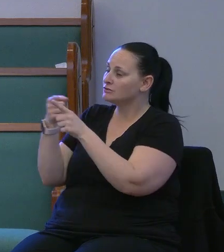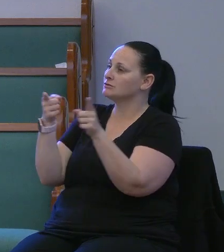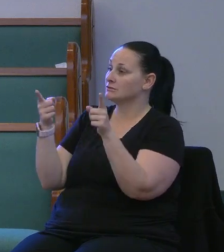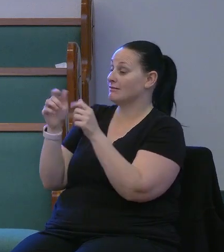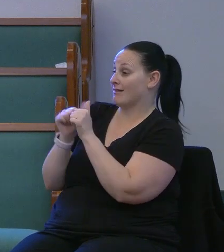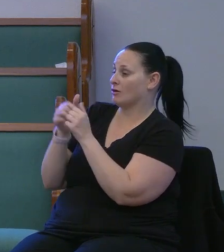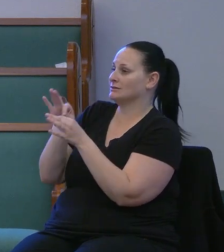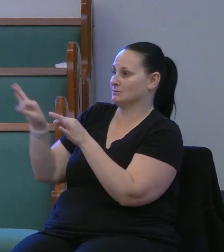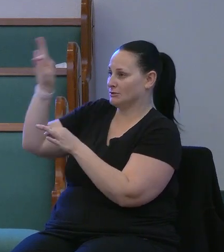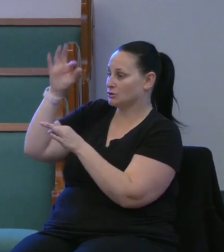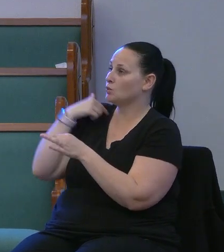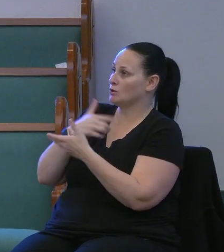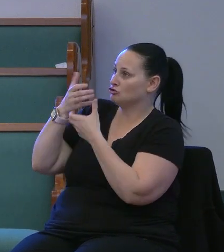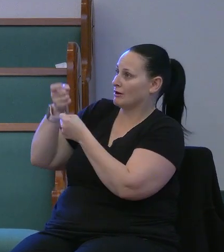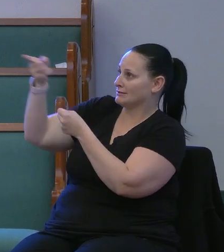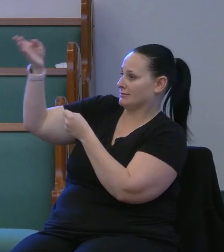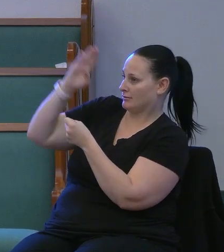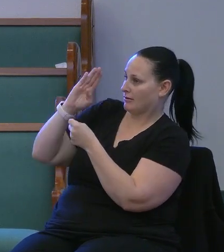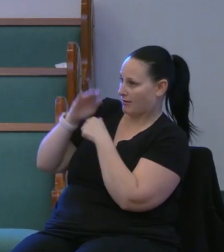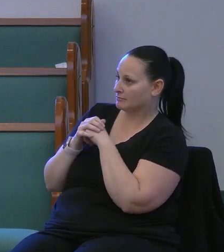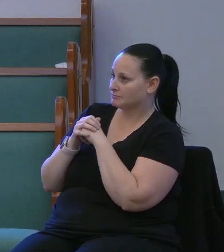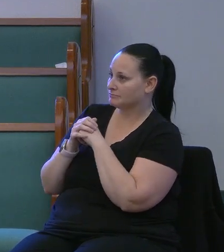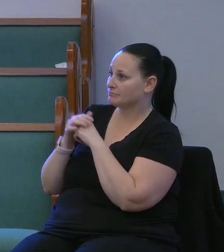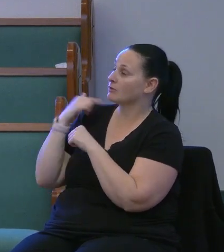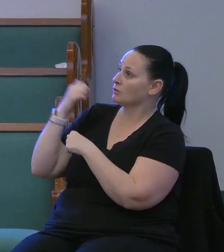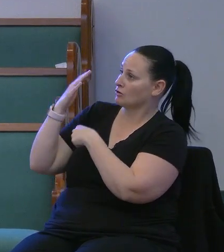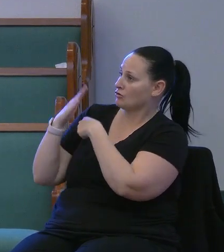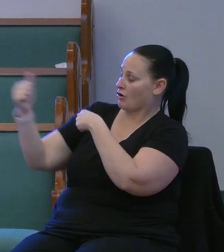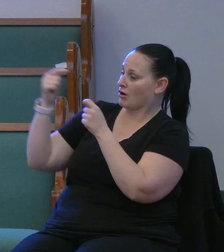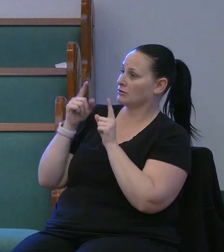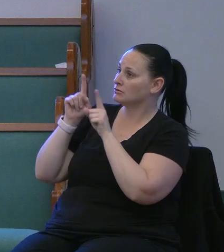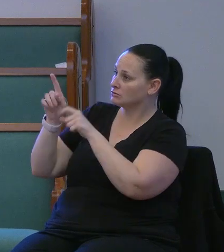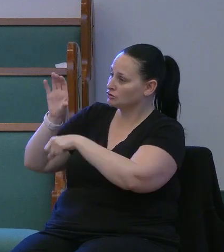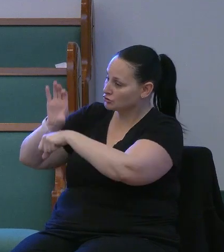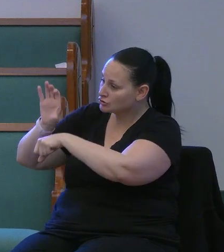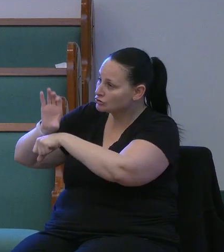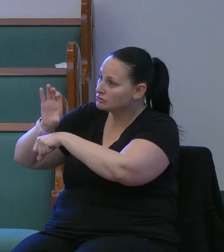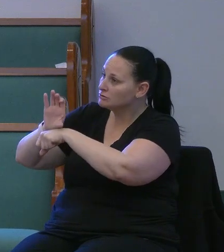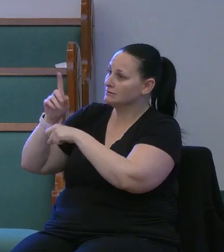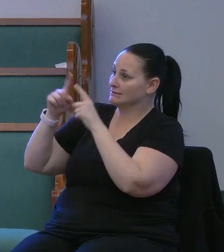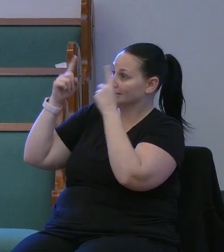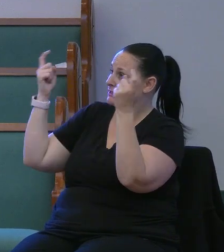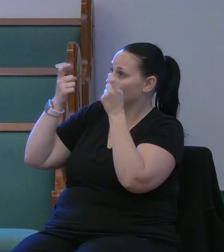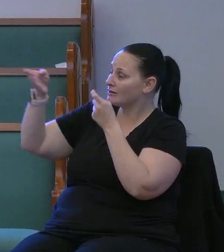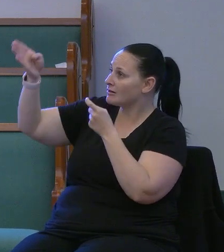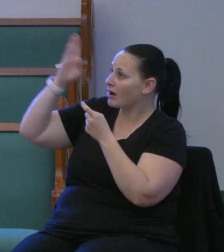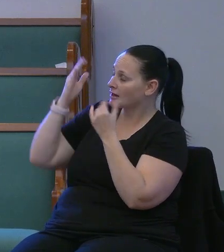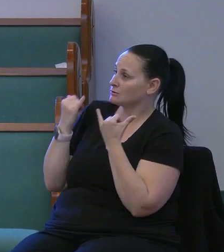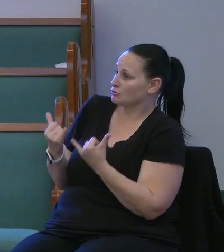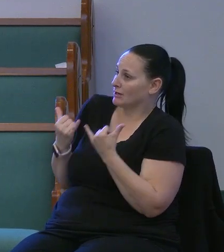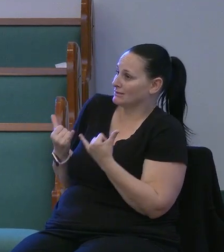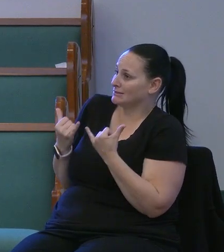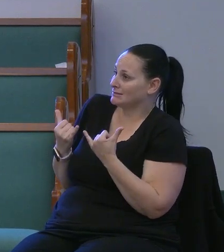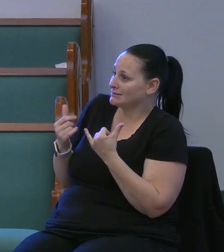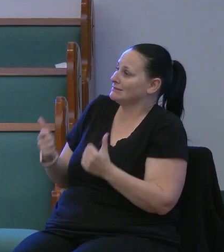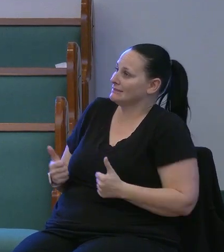Spirit. We trust in God. We are called to be the church, to celebrate God's